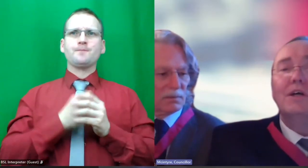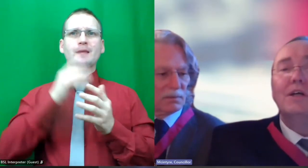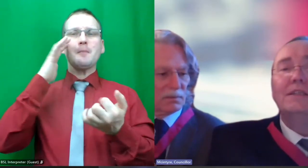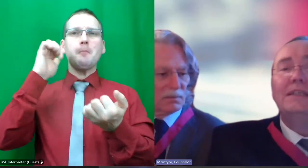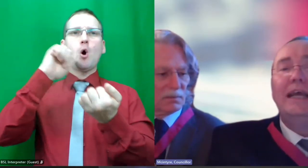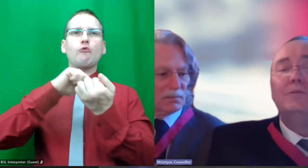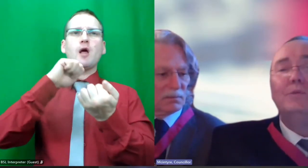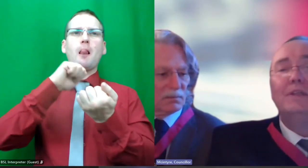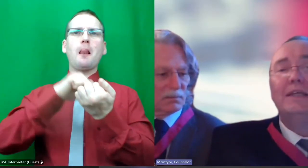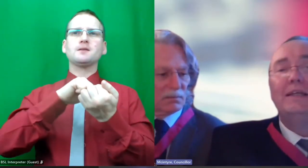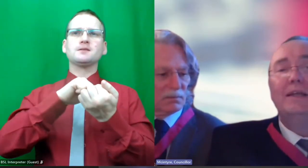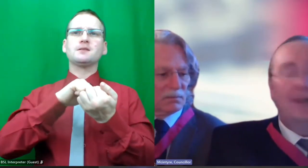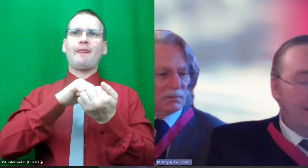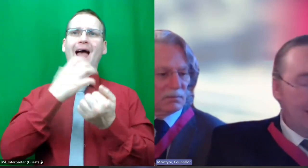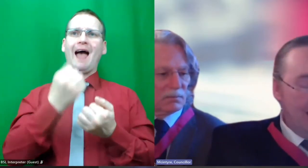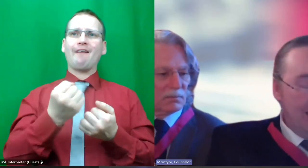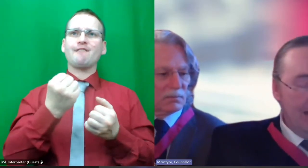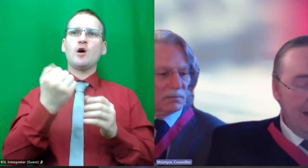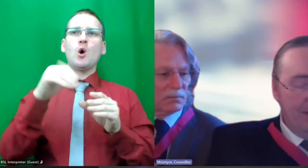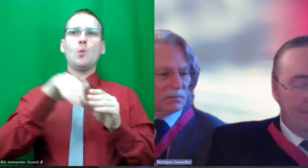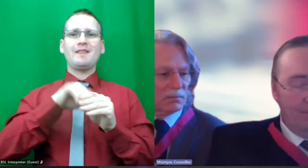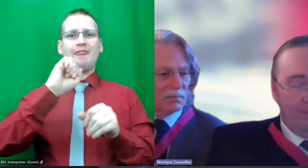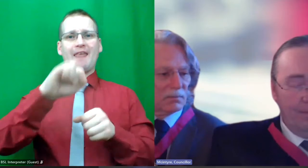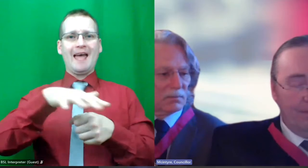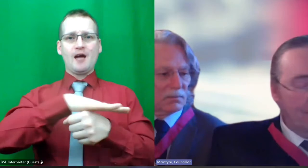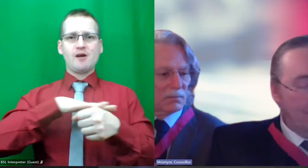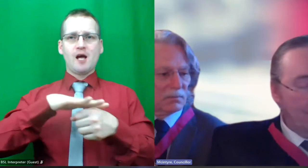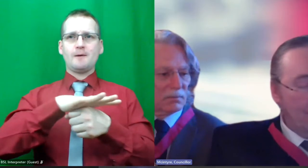memorials that are contained within that area.